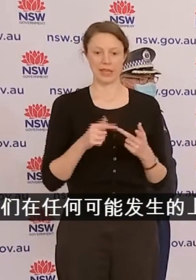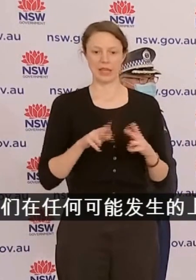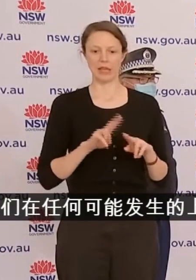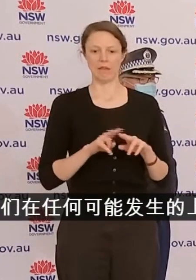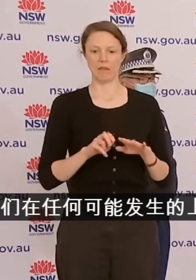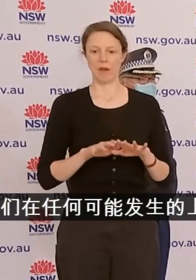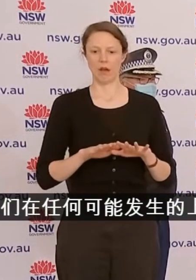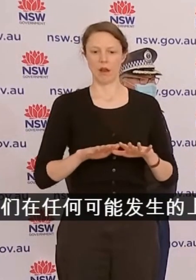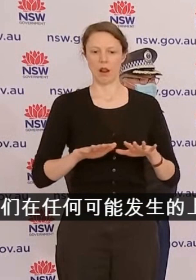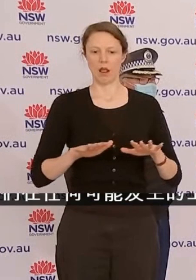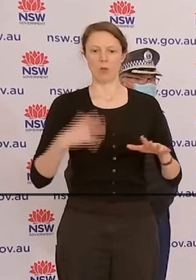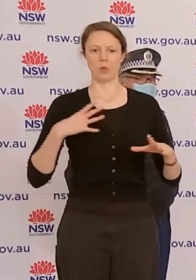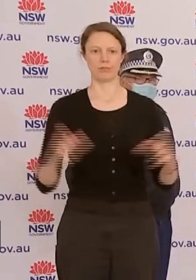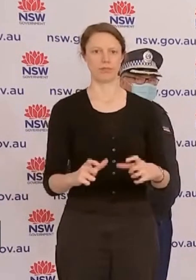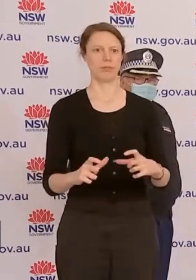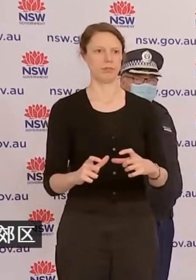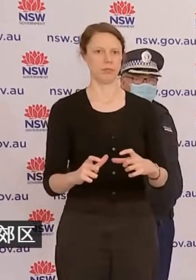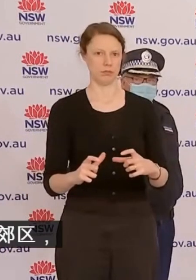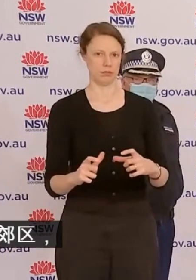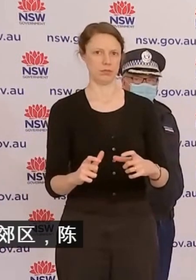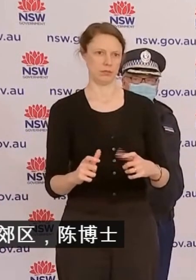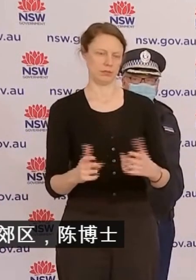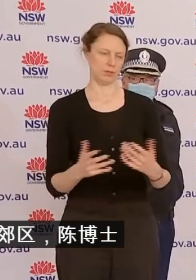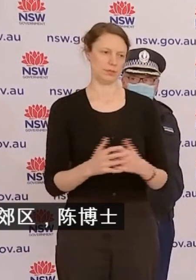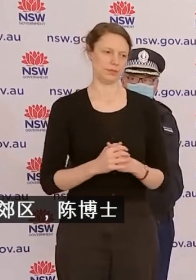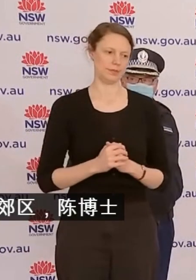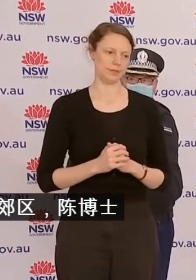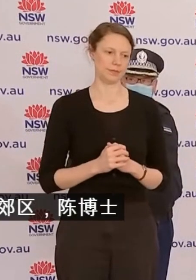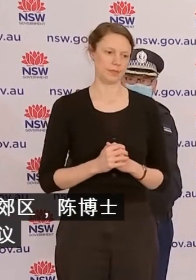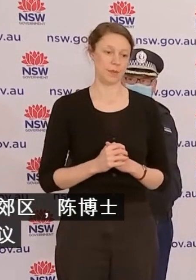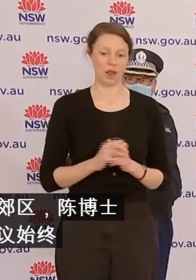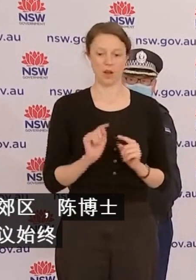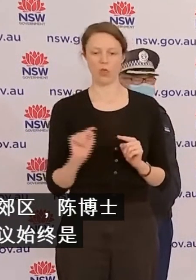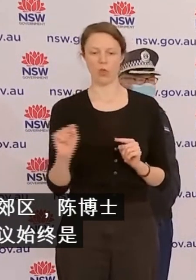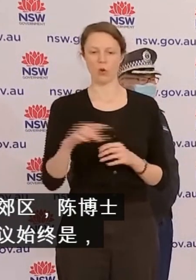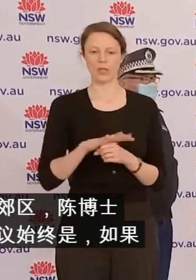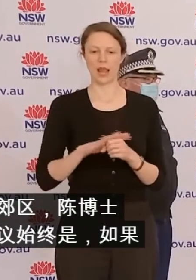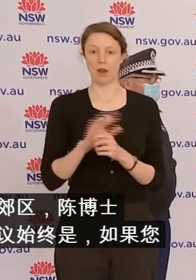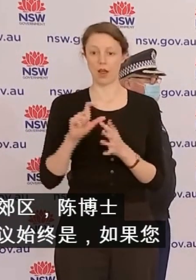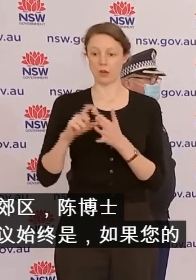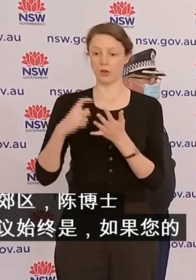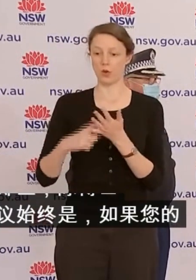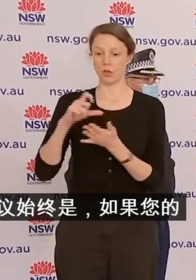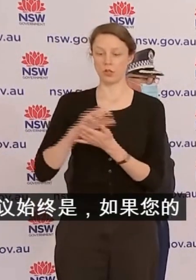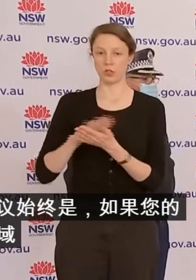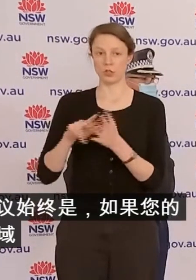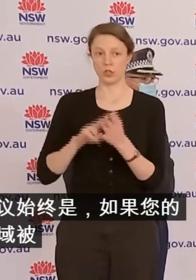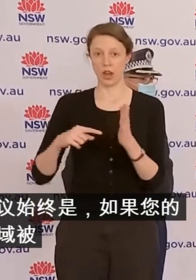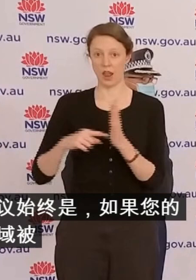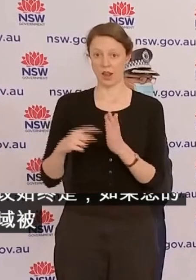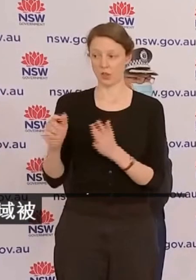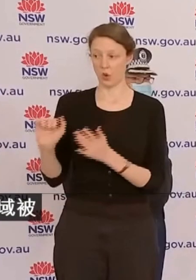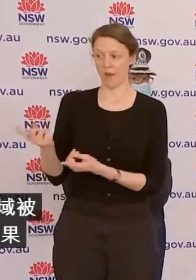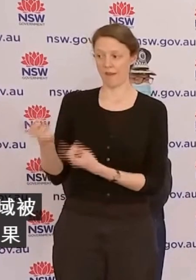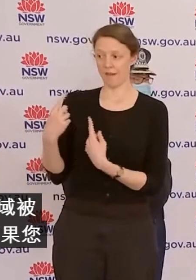likely uptick that might eventuate. But in those particular suburbs, Dr. Chan's advice to us is always, if your local government area is